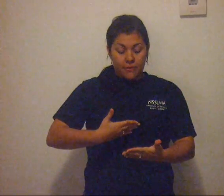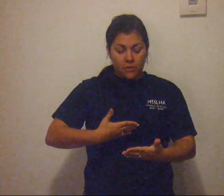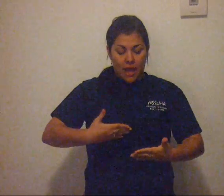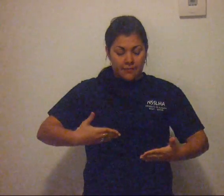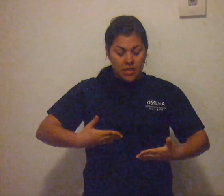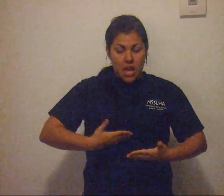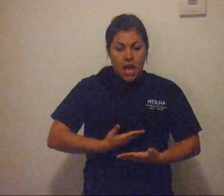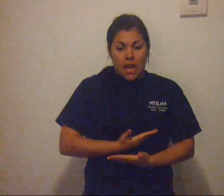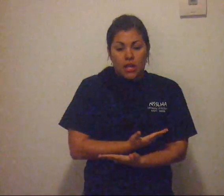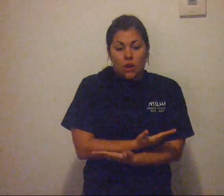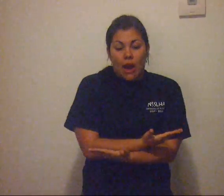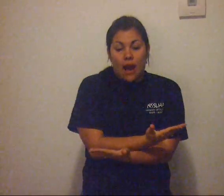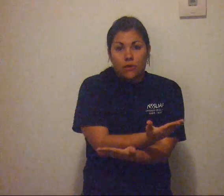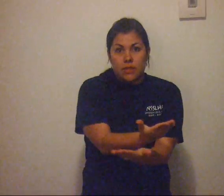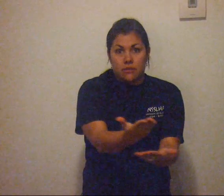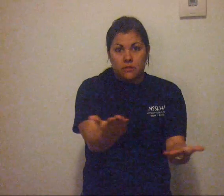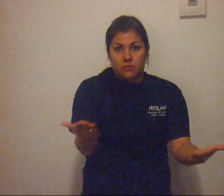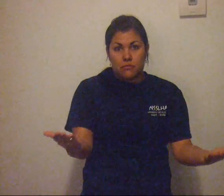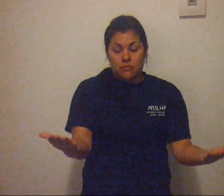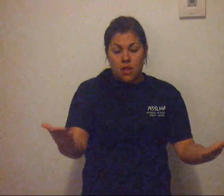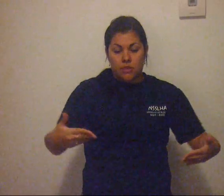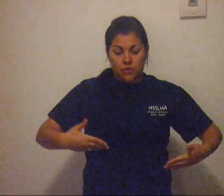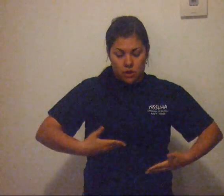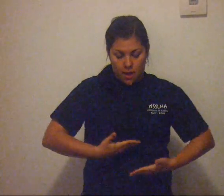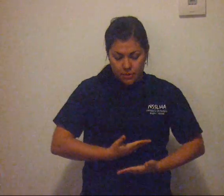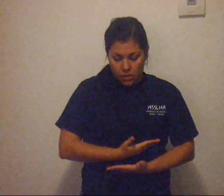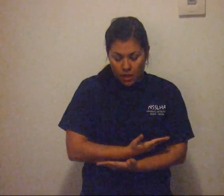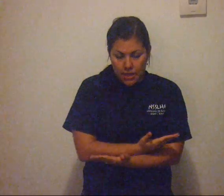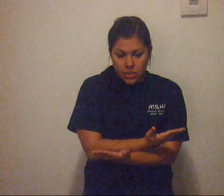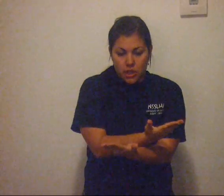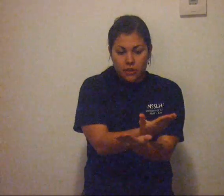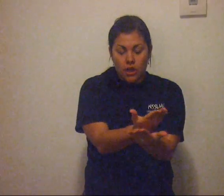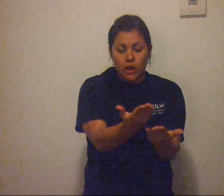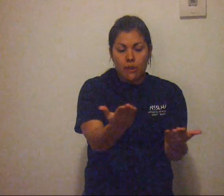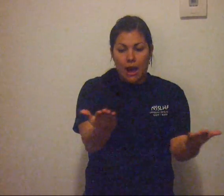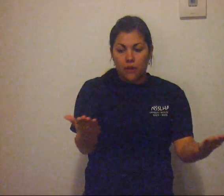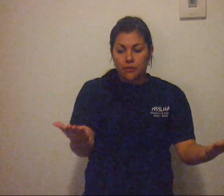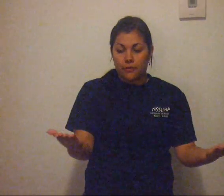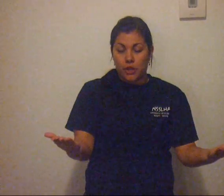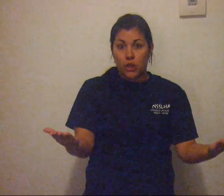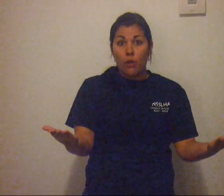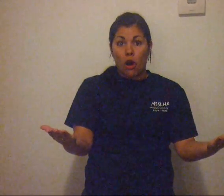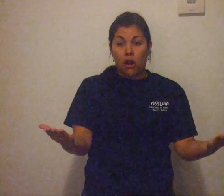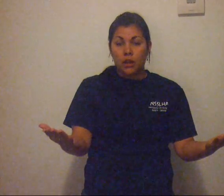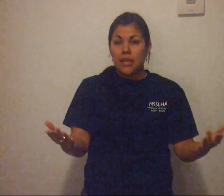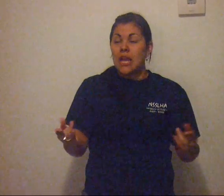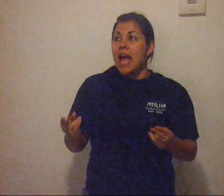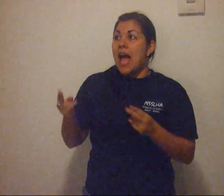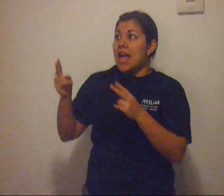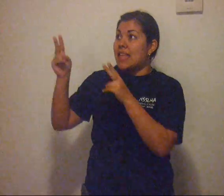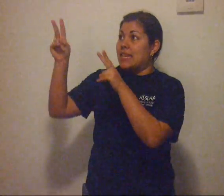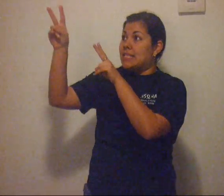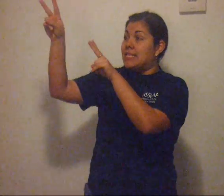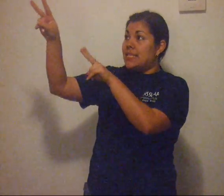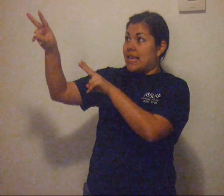your left and go out. So your arms are going to cross each other and go out for "you all," and then